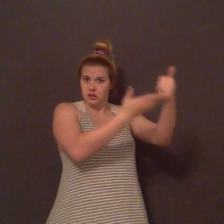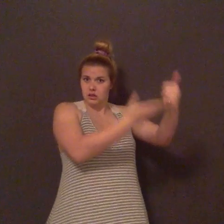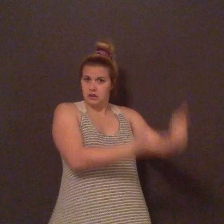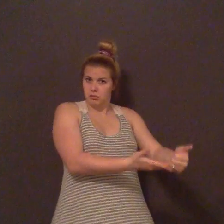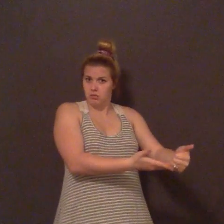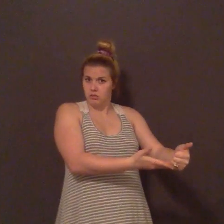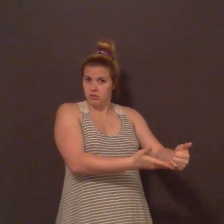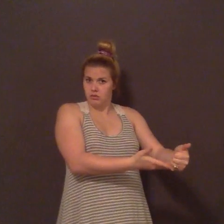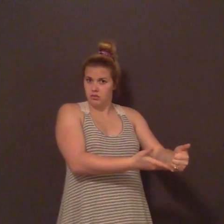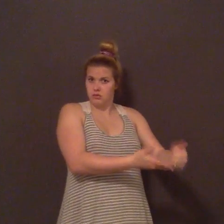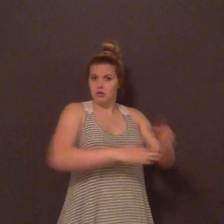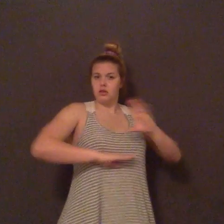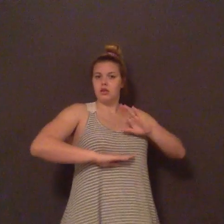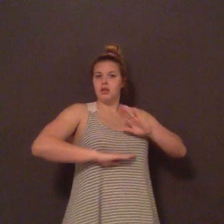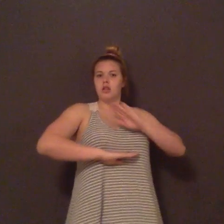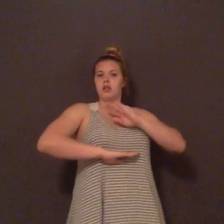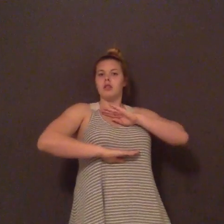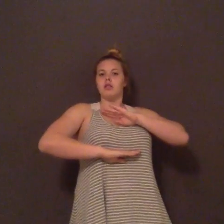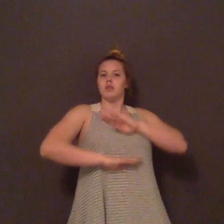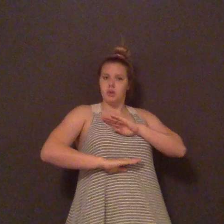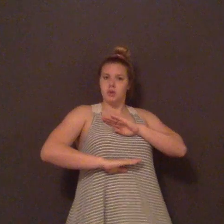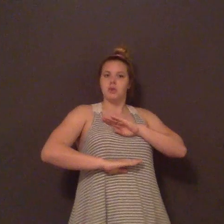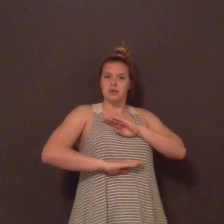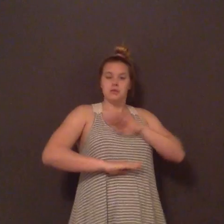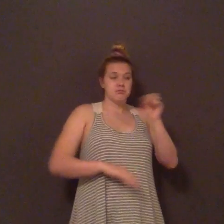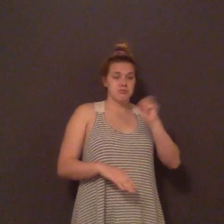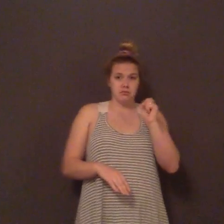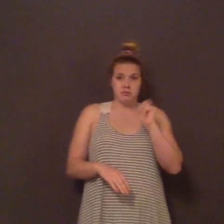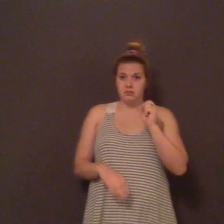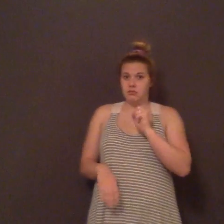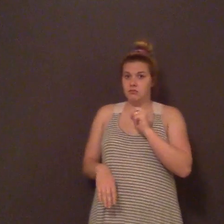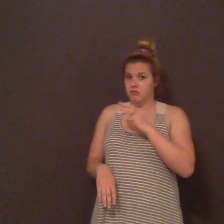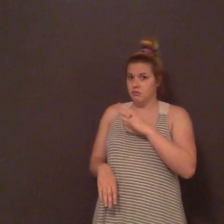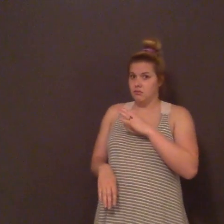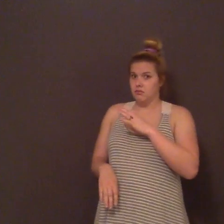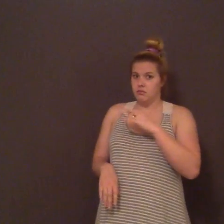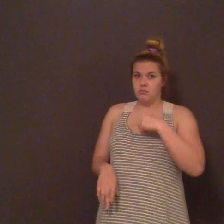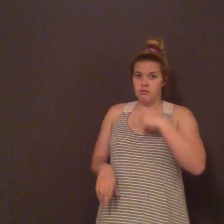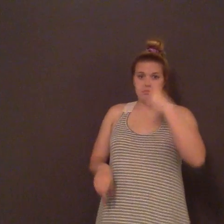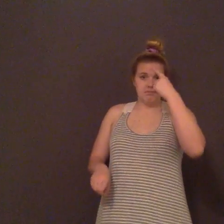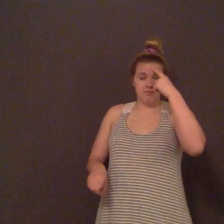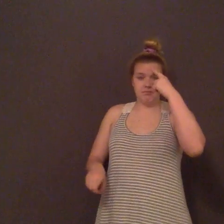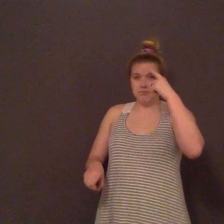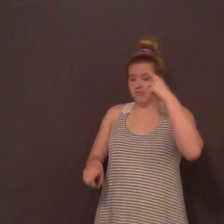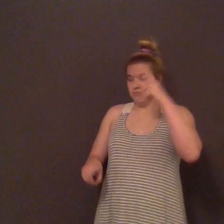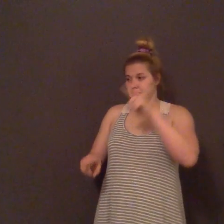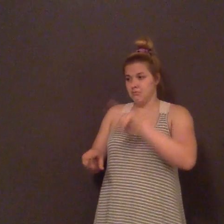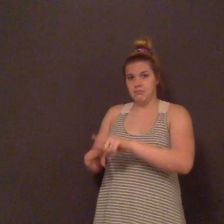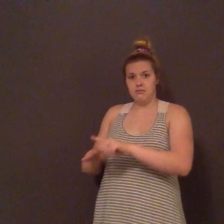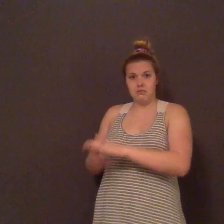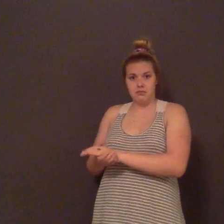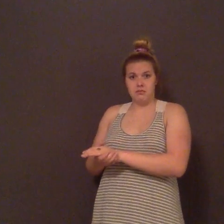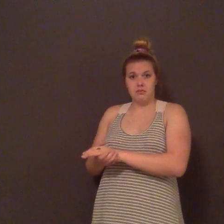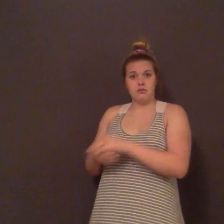be at peace with yourself? Yes, it does. Well, then I think that's great, and I would encourage you to go on believing. But you're